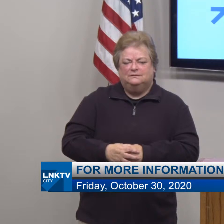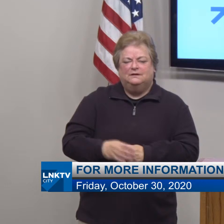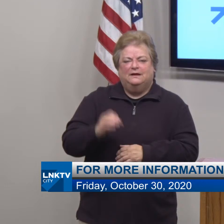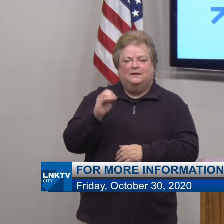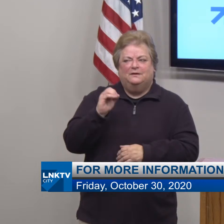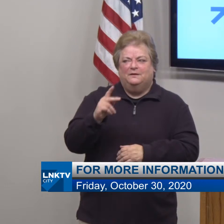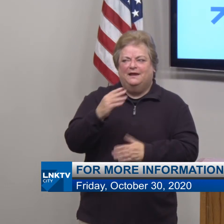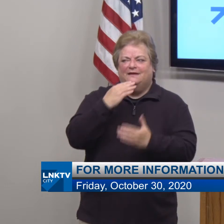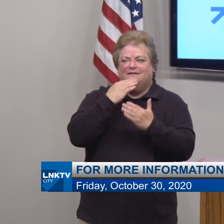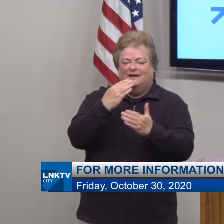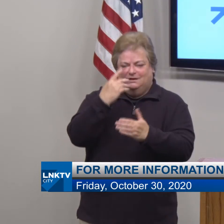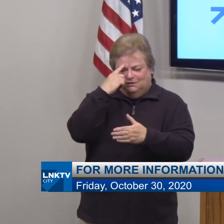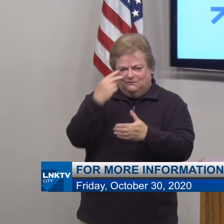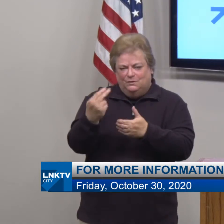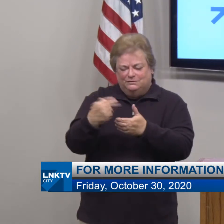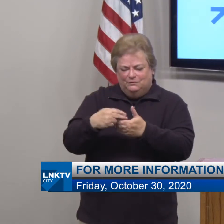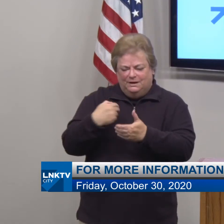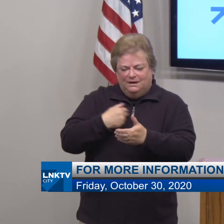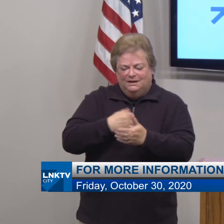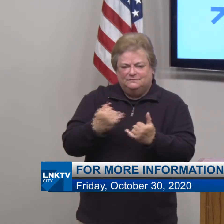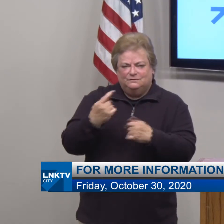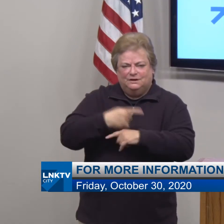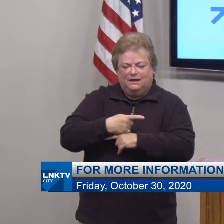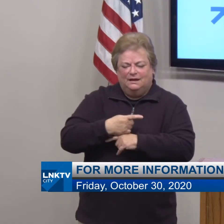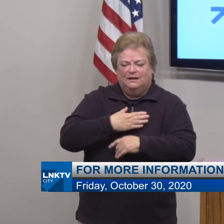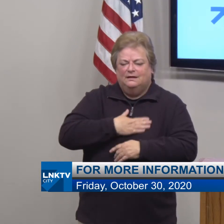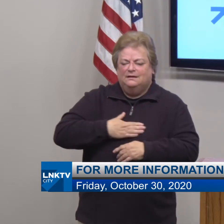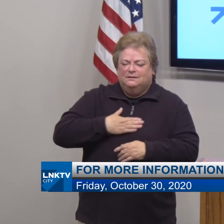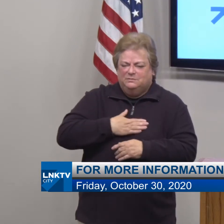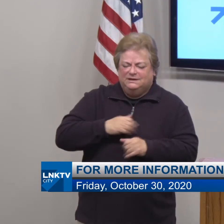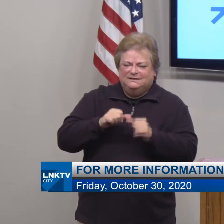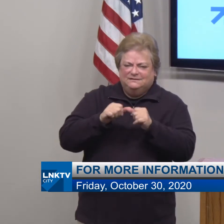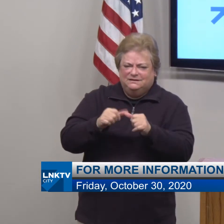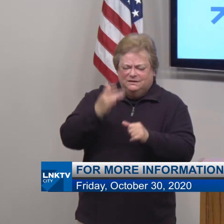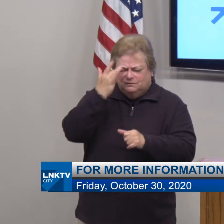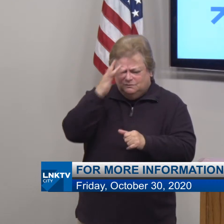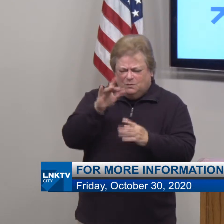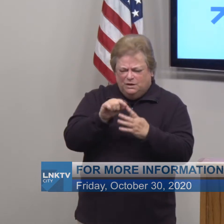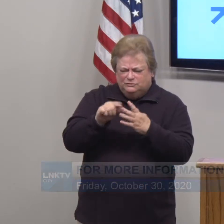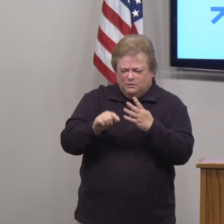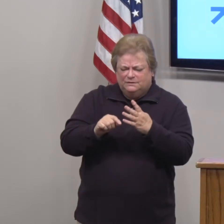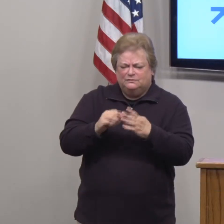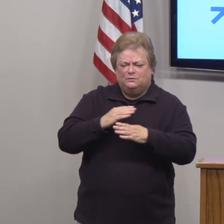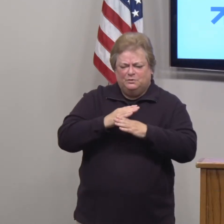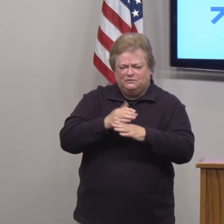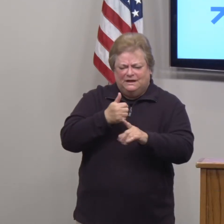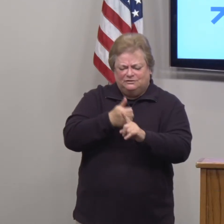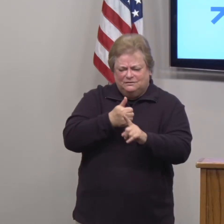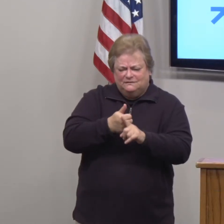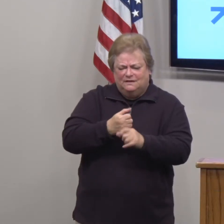All right, well, thank you so much for tuning in. Please keep making the smart choices to keep yourself, your loved